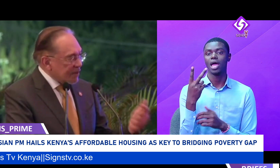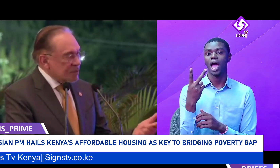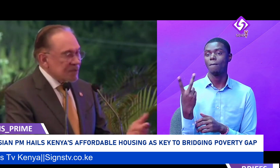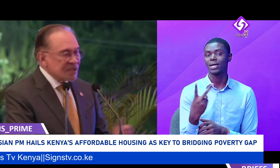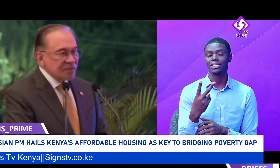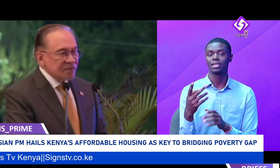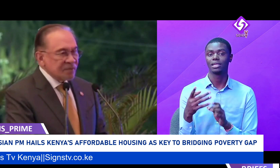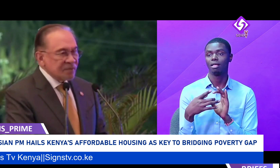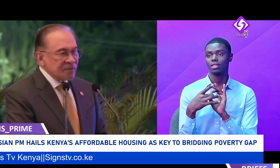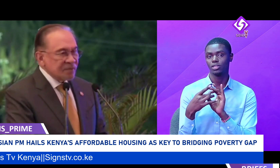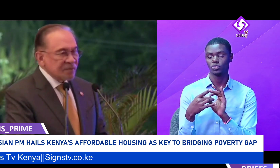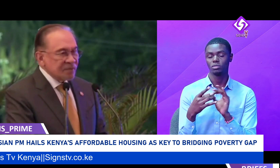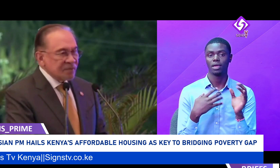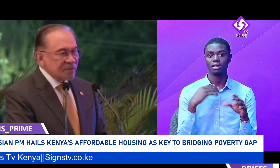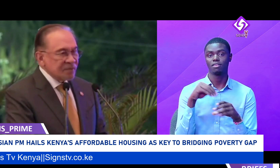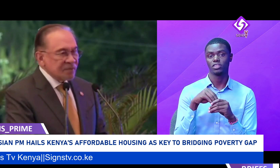trade investments.